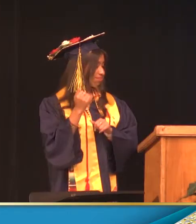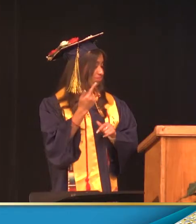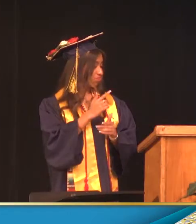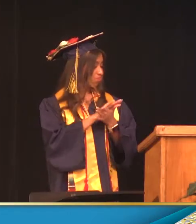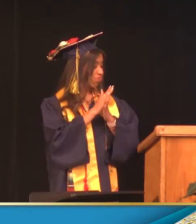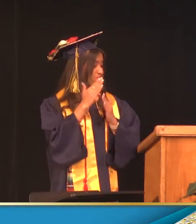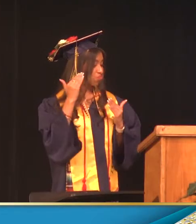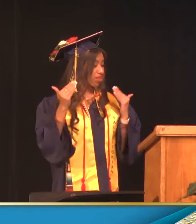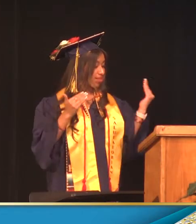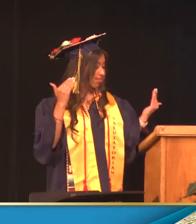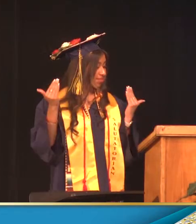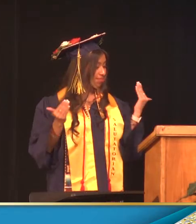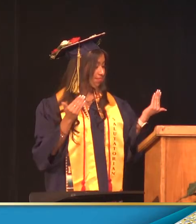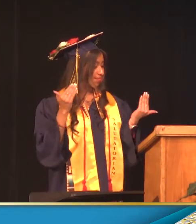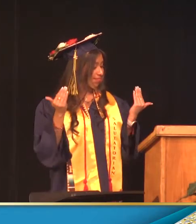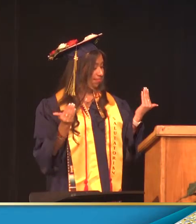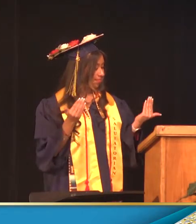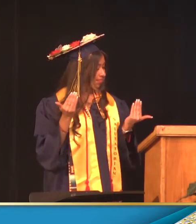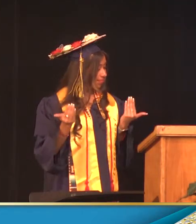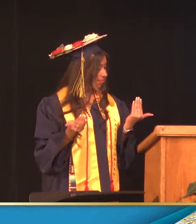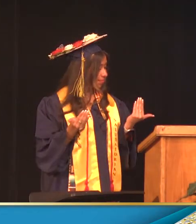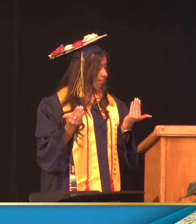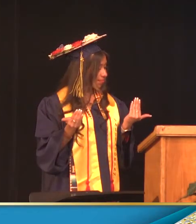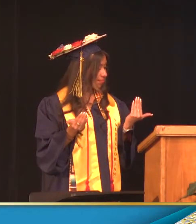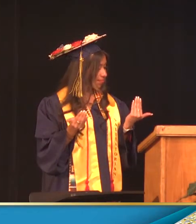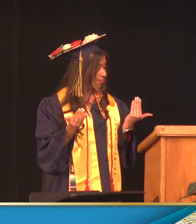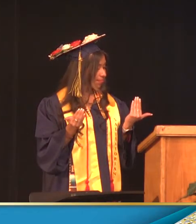in 15 years. Tonight, we become